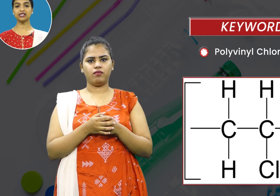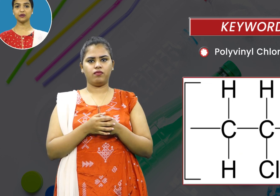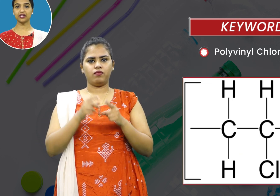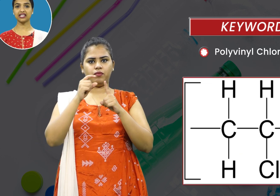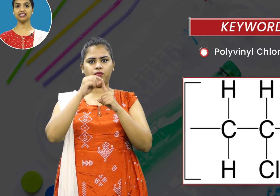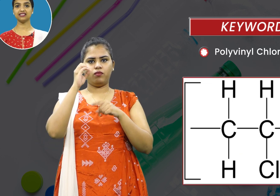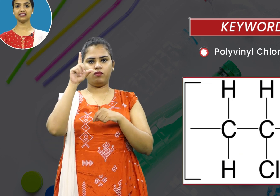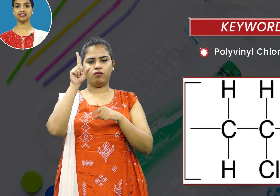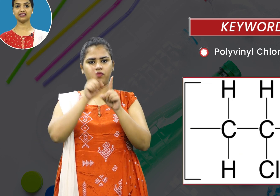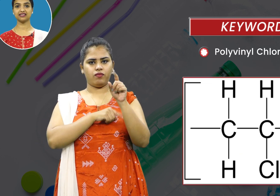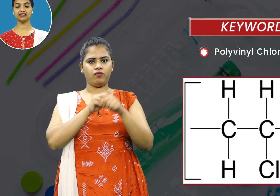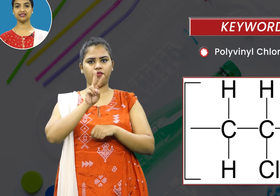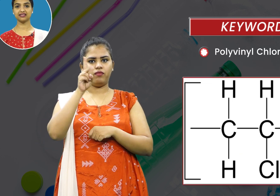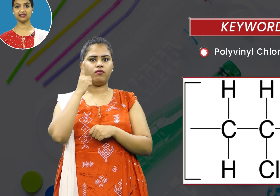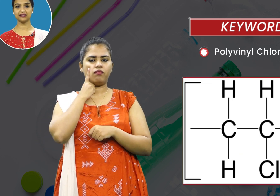polyvinyl chloride,